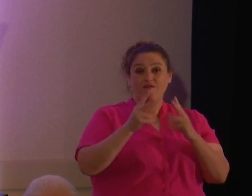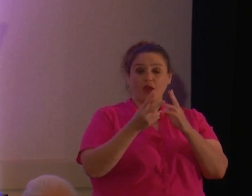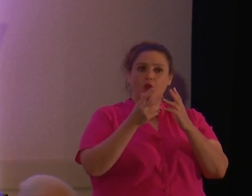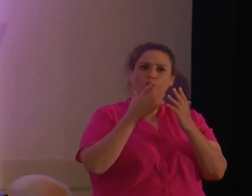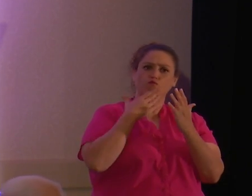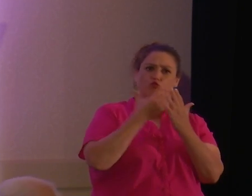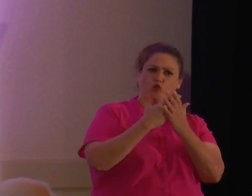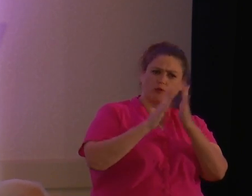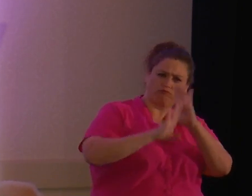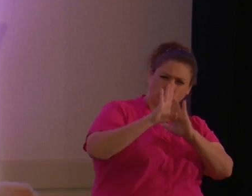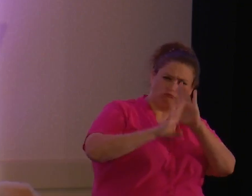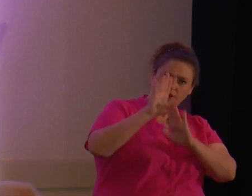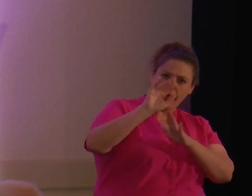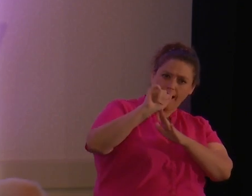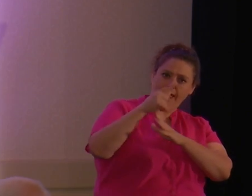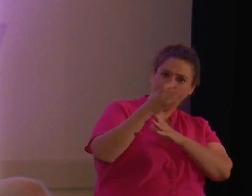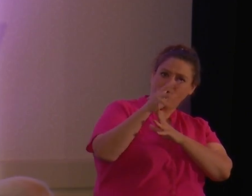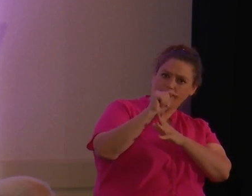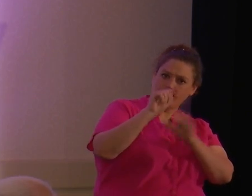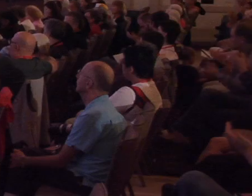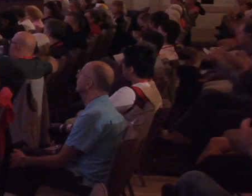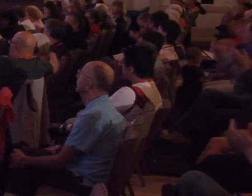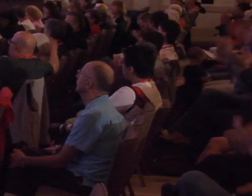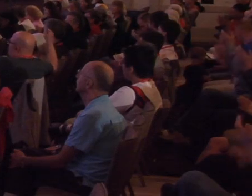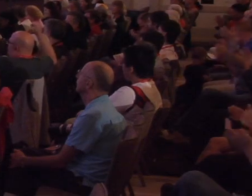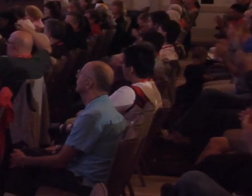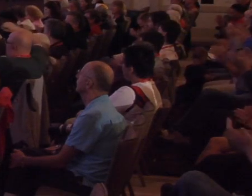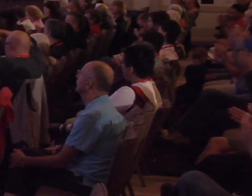atheist organization and a very thriving population.